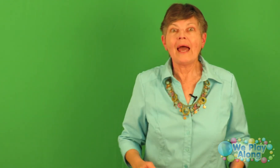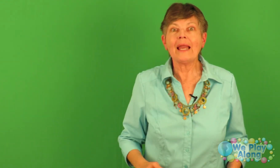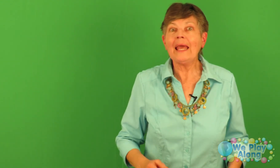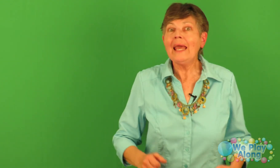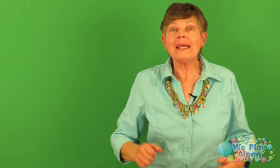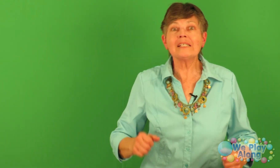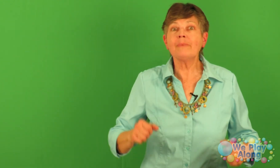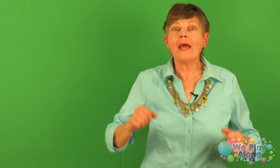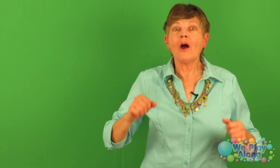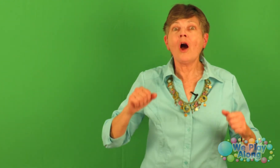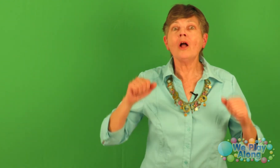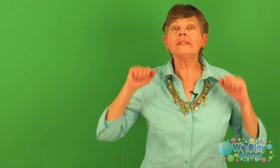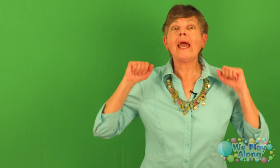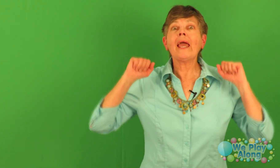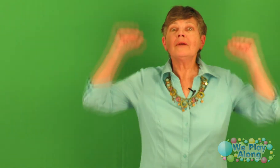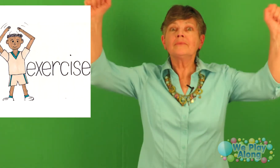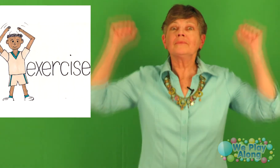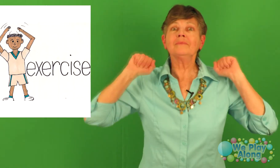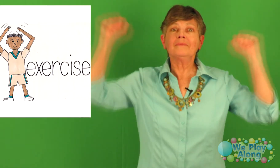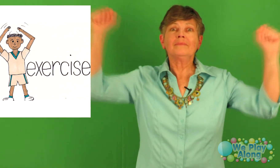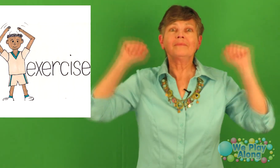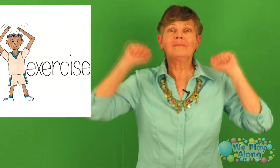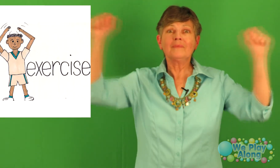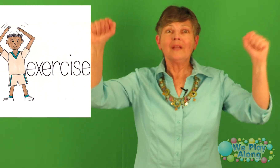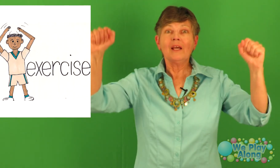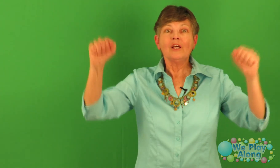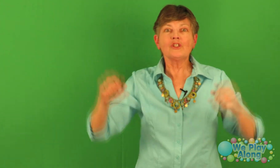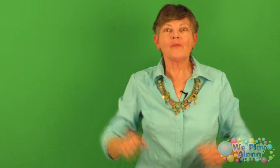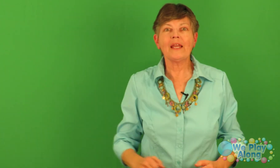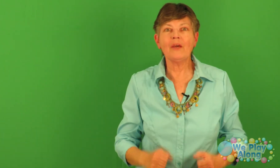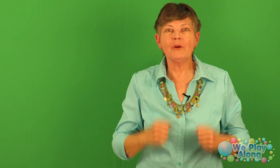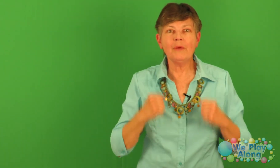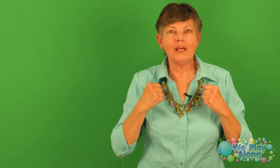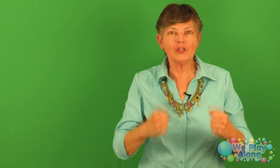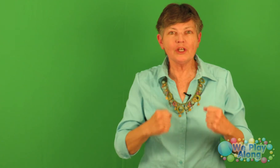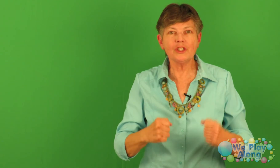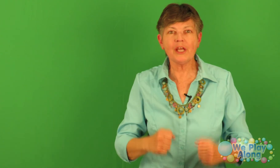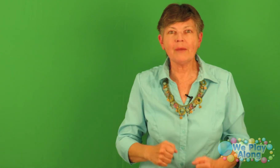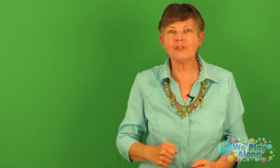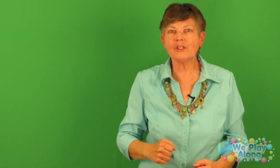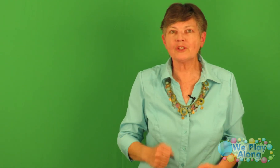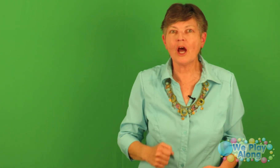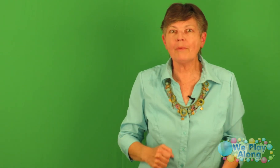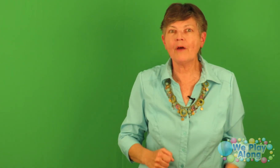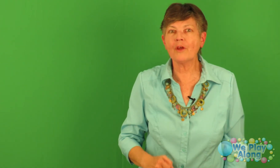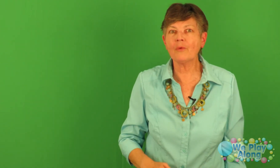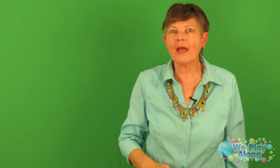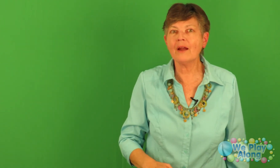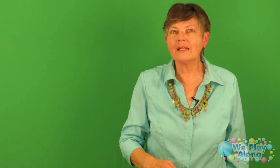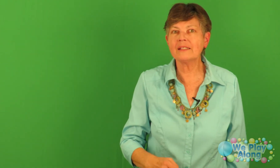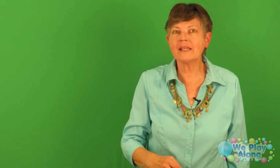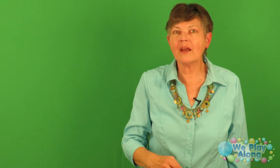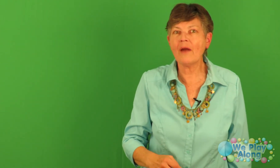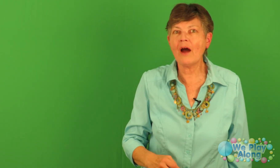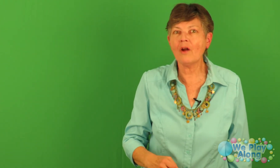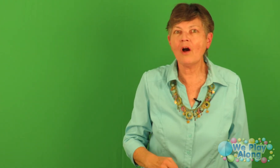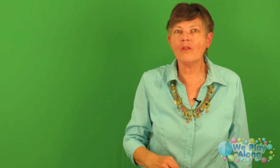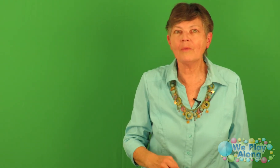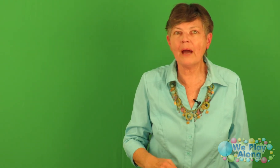that he spent all day so that he would be in good shape to stomp on the ground and scare out all the